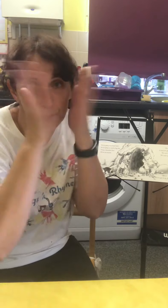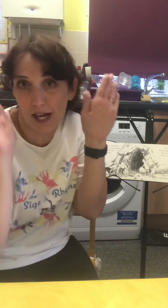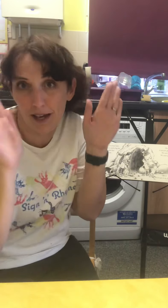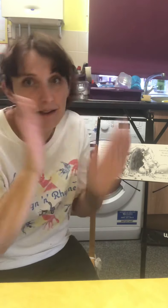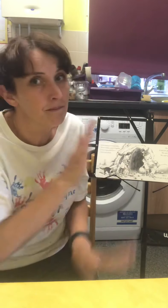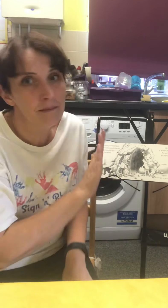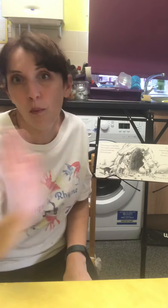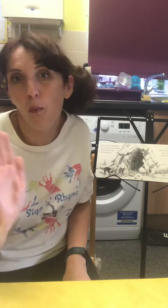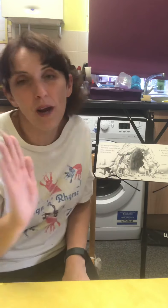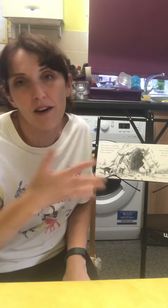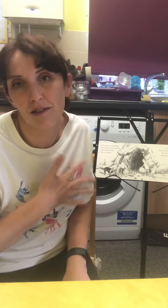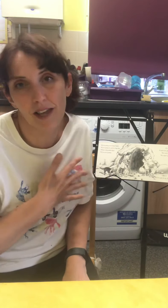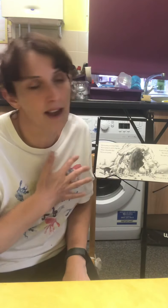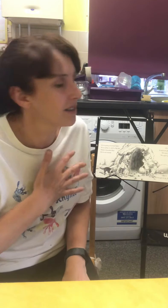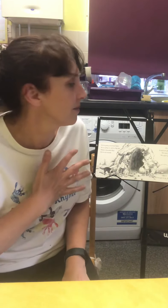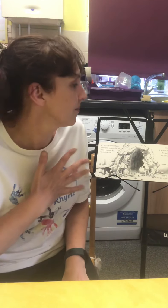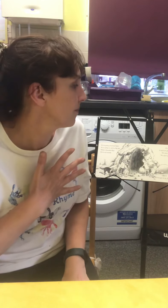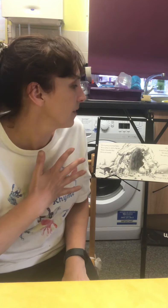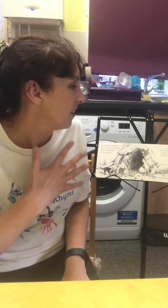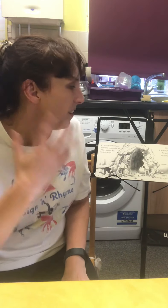day. We're not scared.